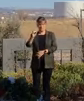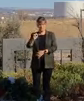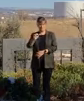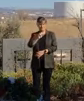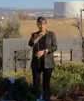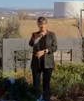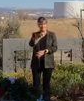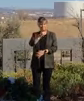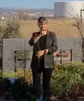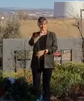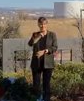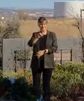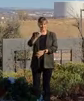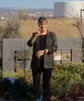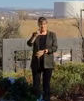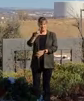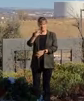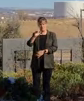Specialist Kevin Briner,